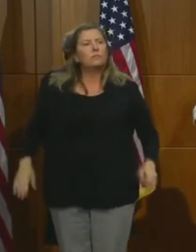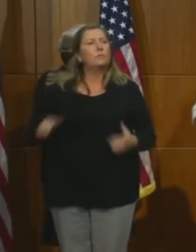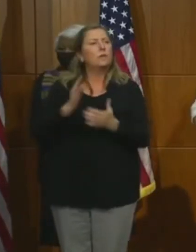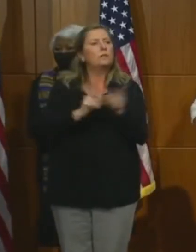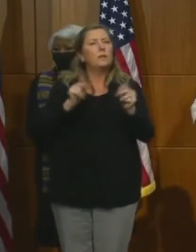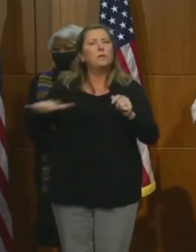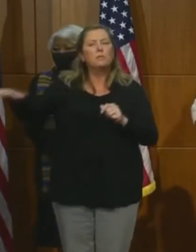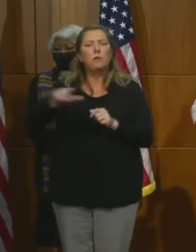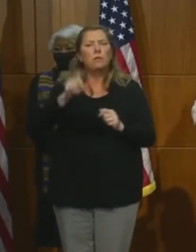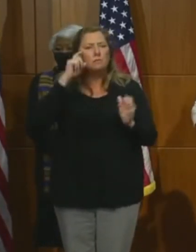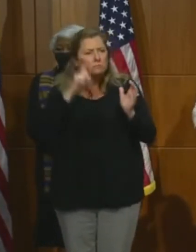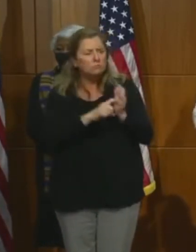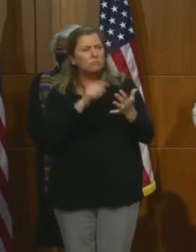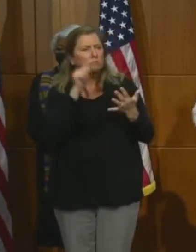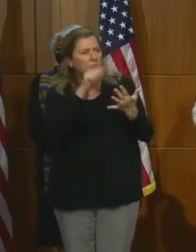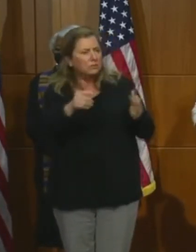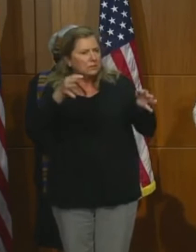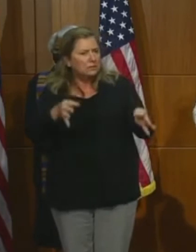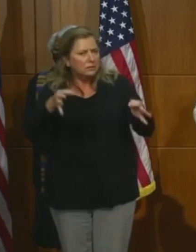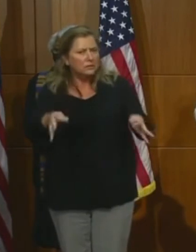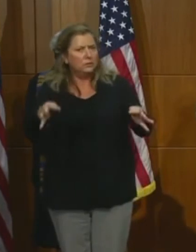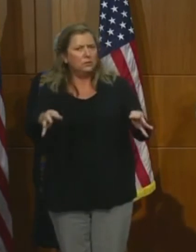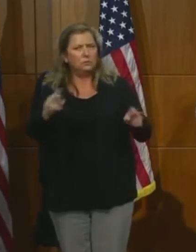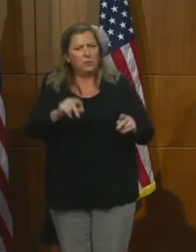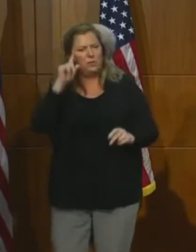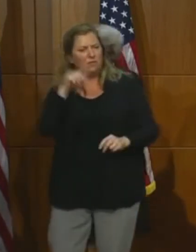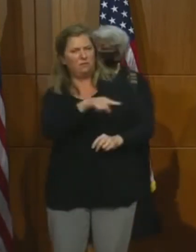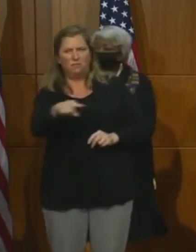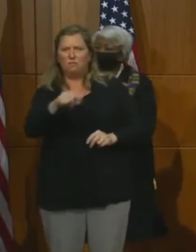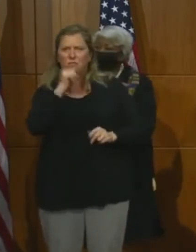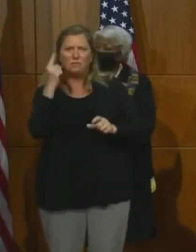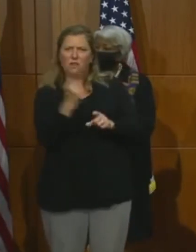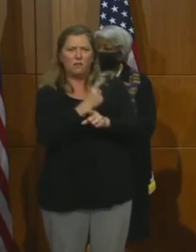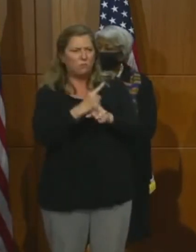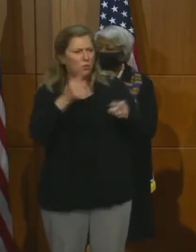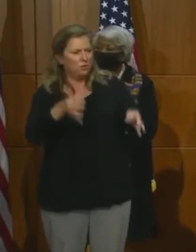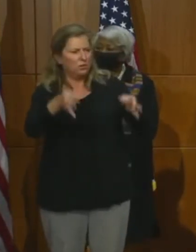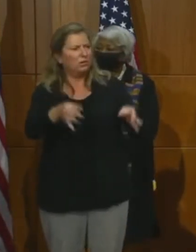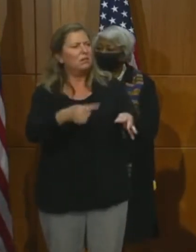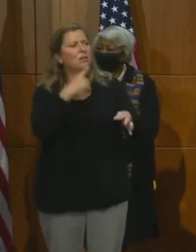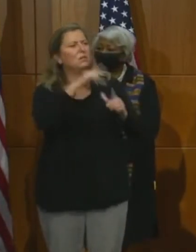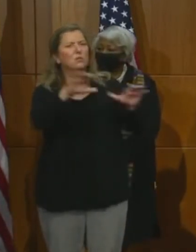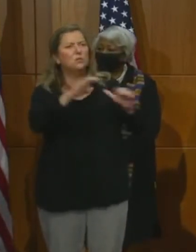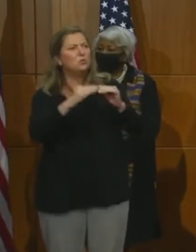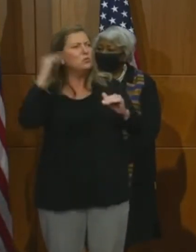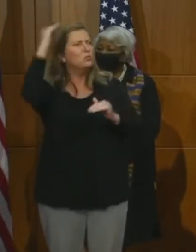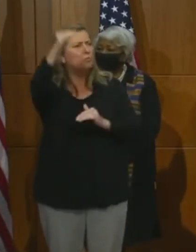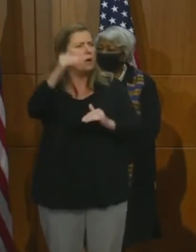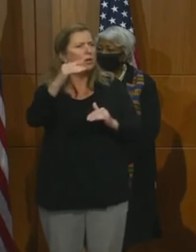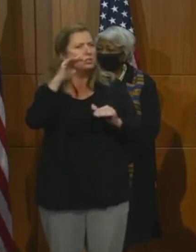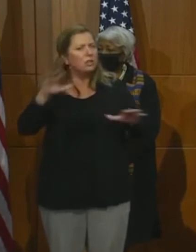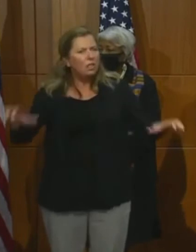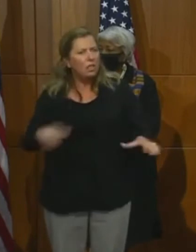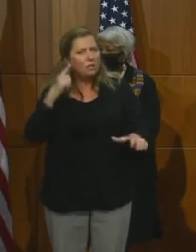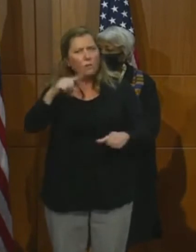historic maneuvers that you are making as inappropriate. They say that you are doing too much for black folks